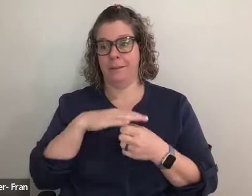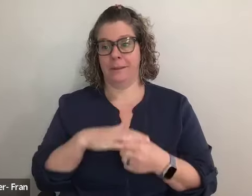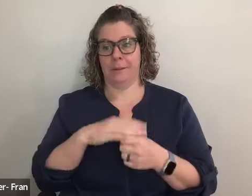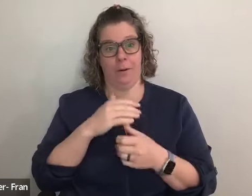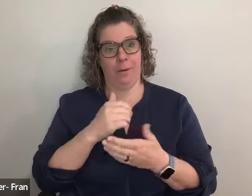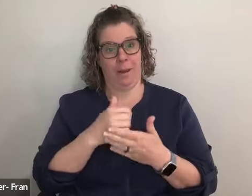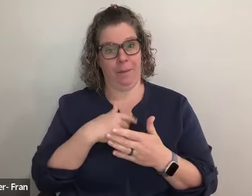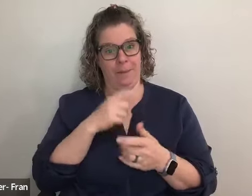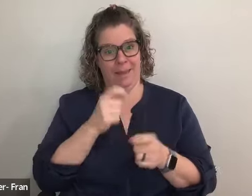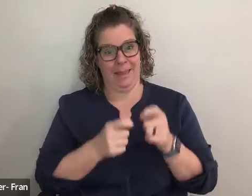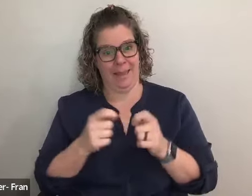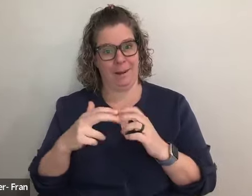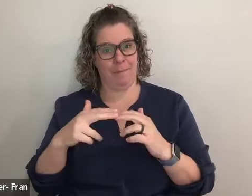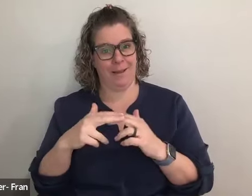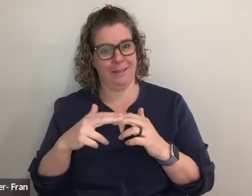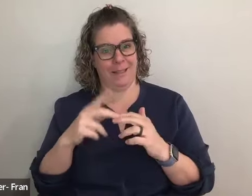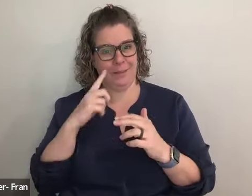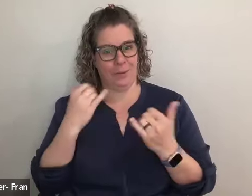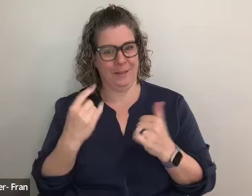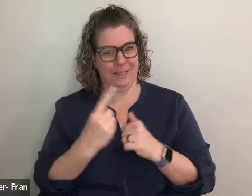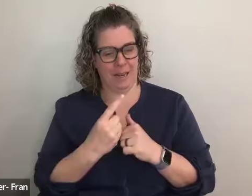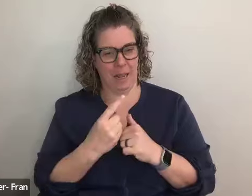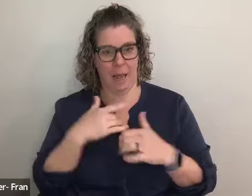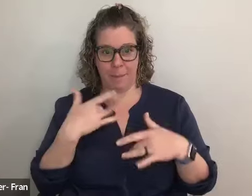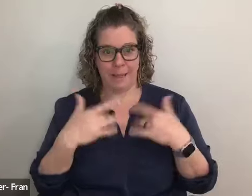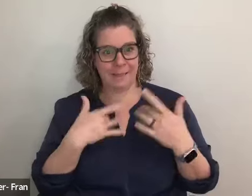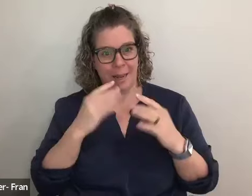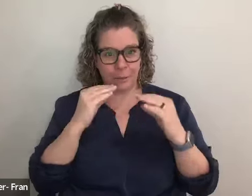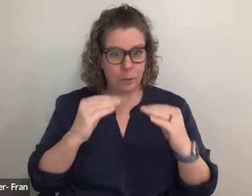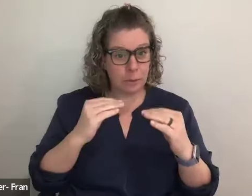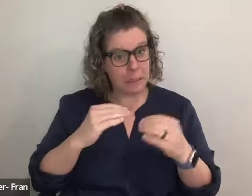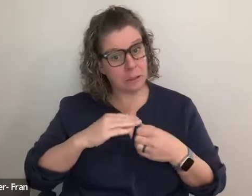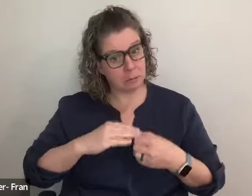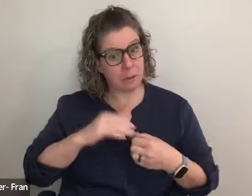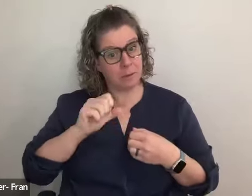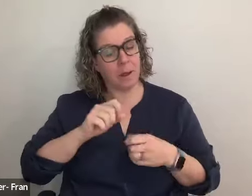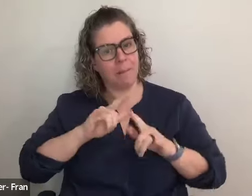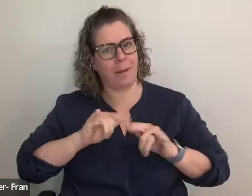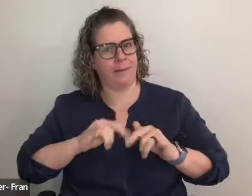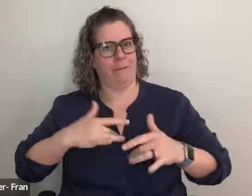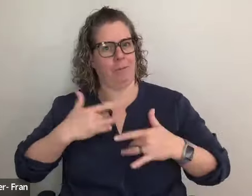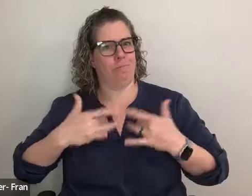edit my PowerPoint for this presentation. I was like, I'm excited about this. I need to make it a priority.